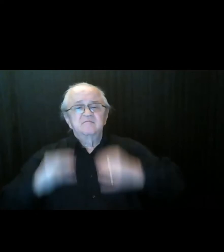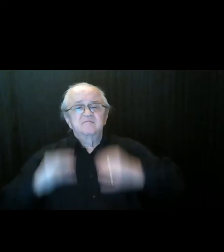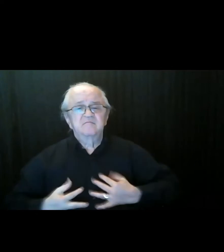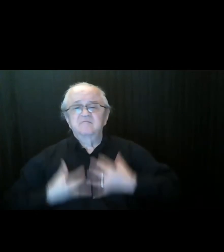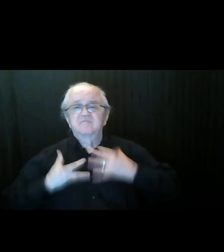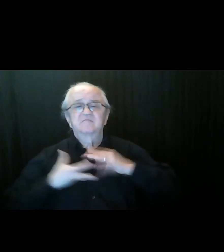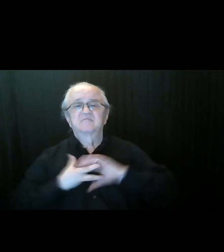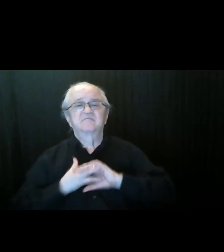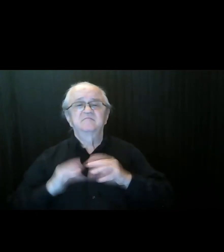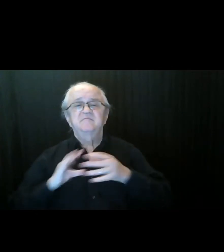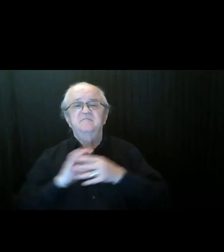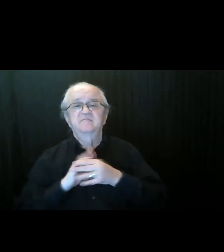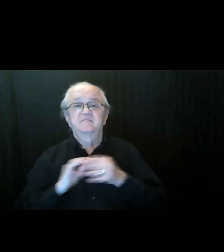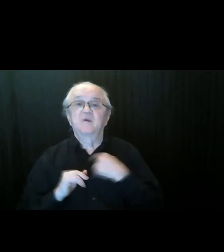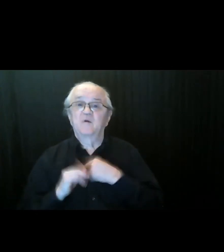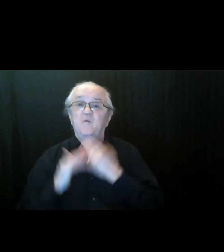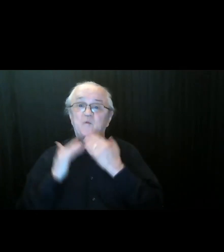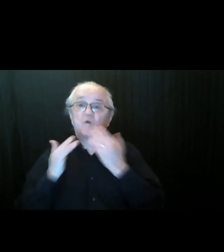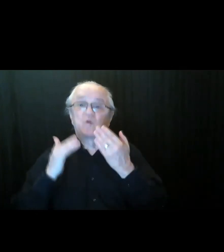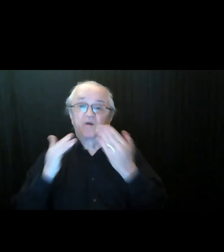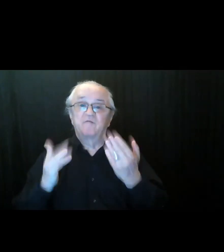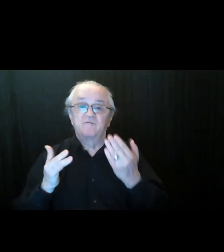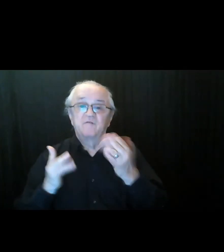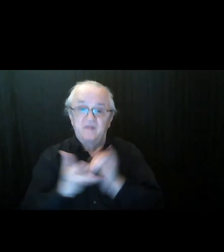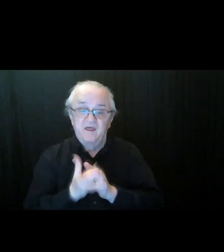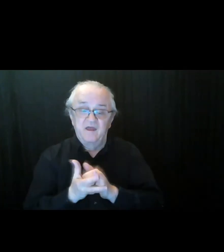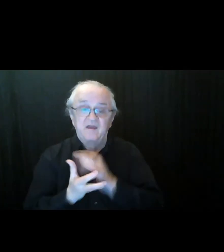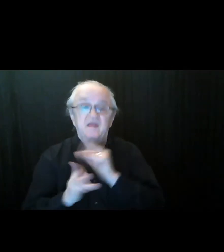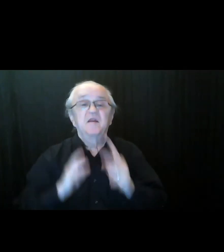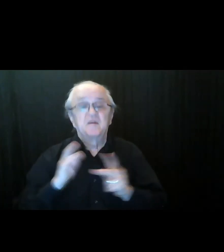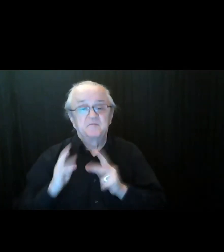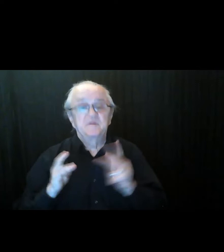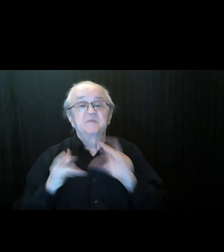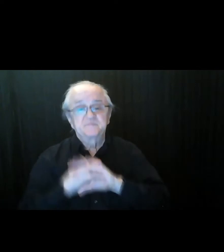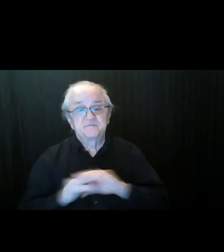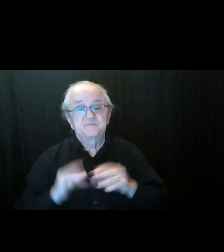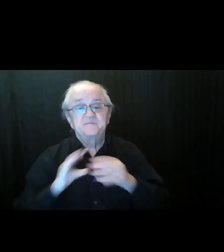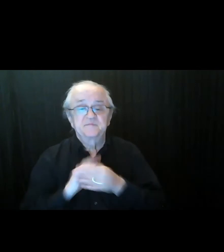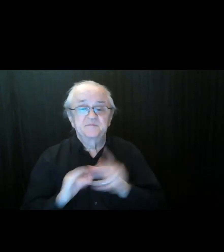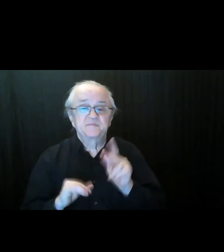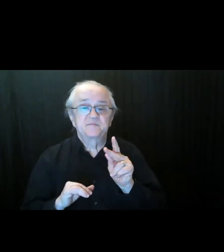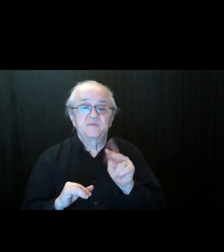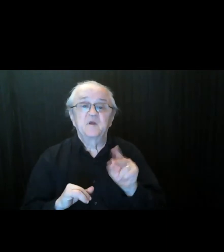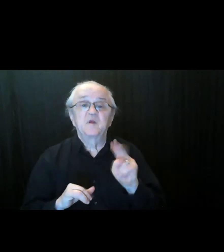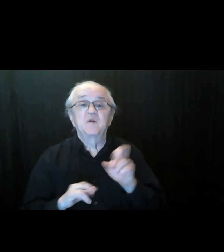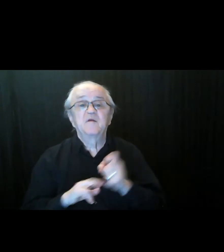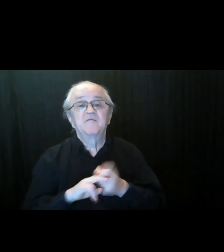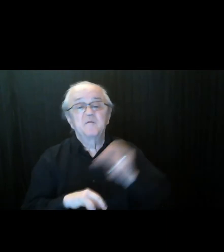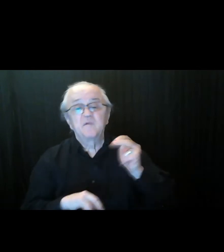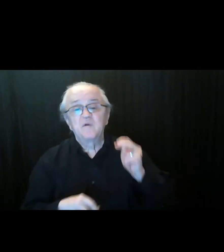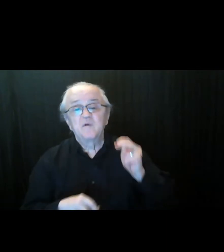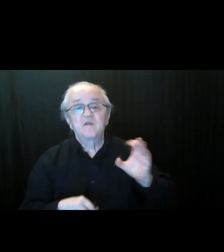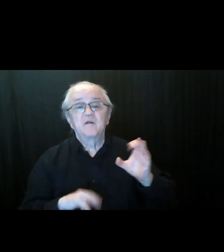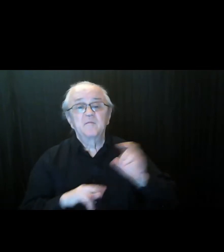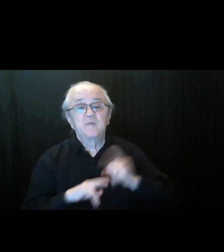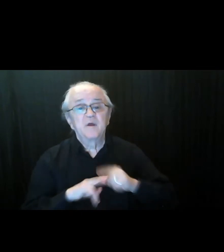it and for those who share. Kanute is our next teller. He may be from North Carolina, but you